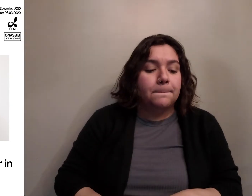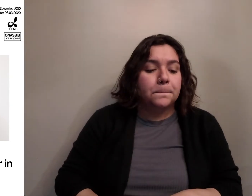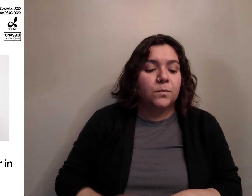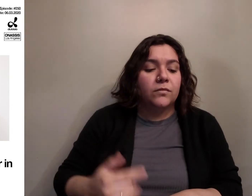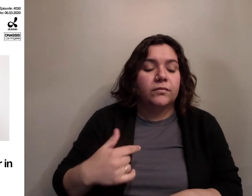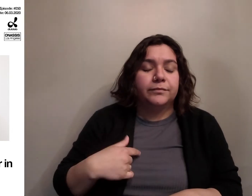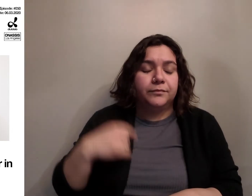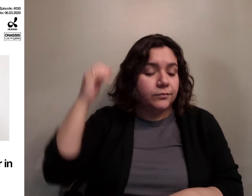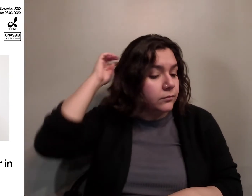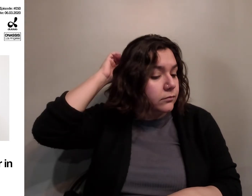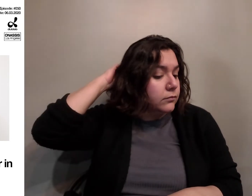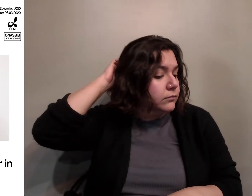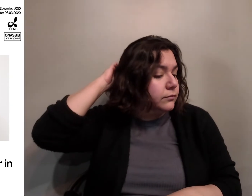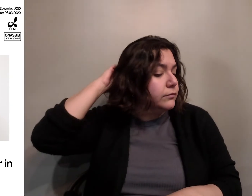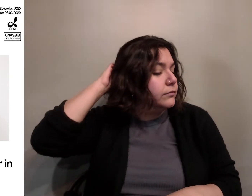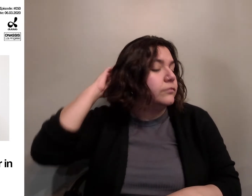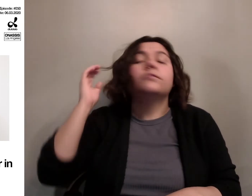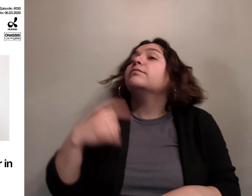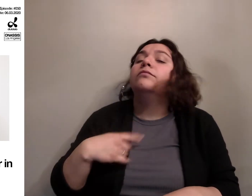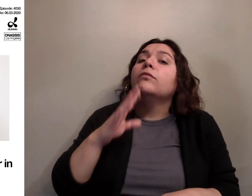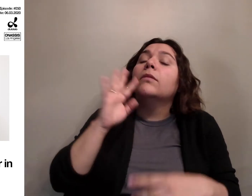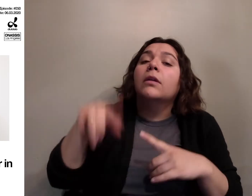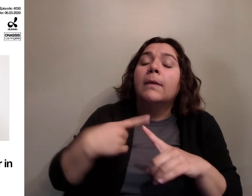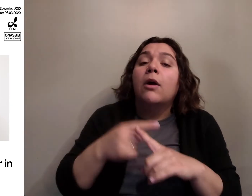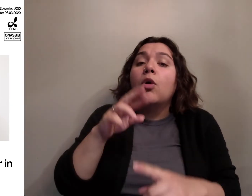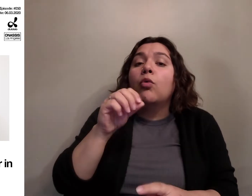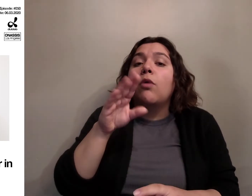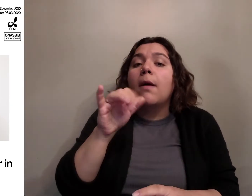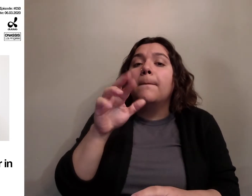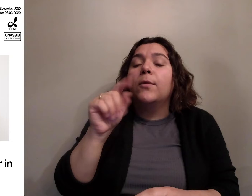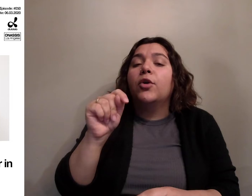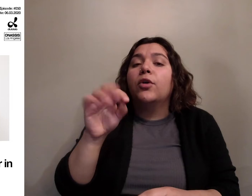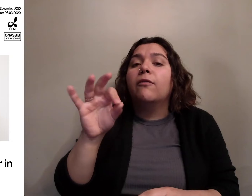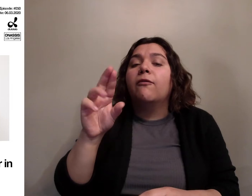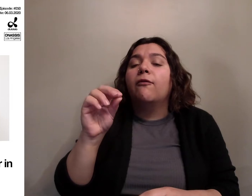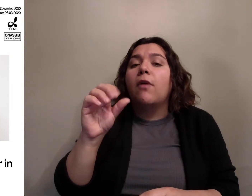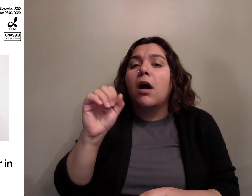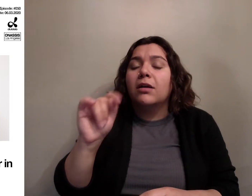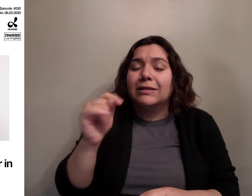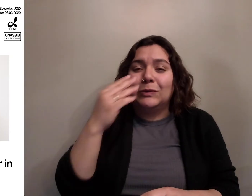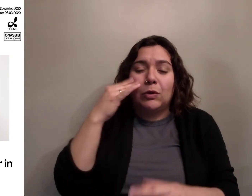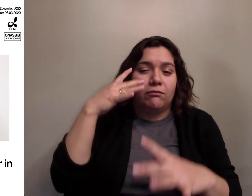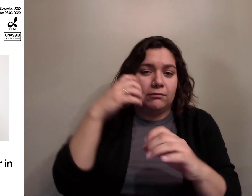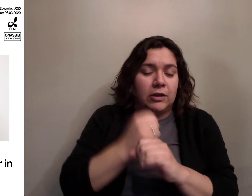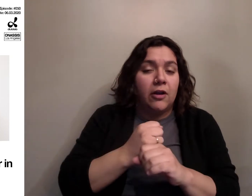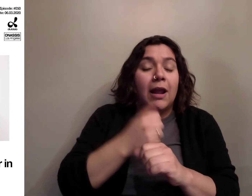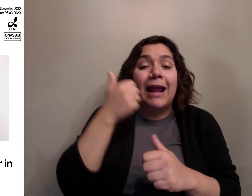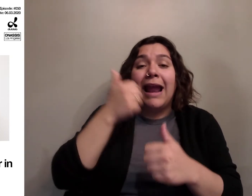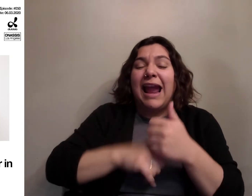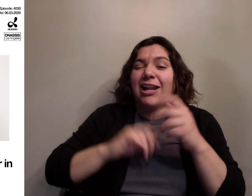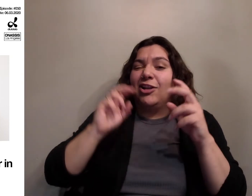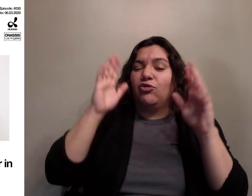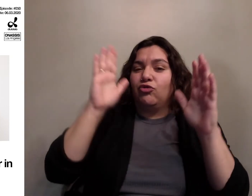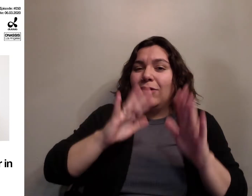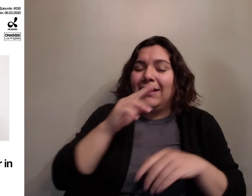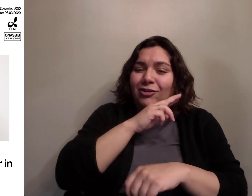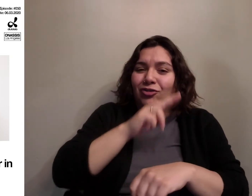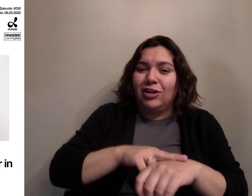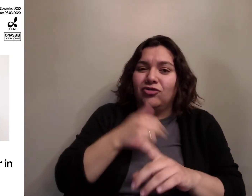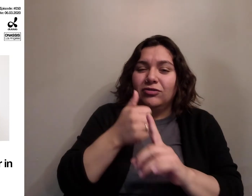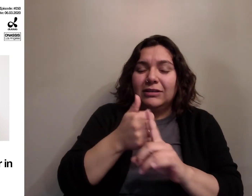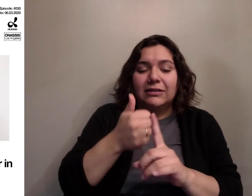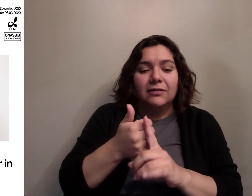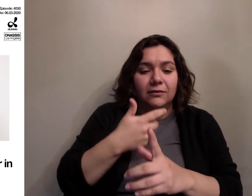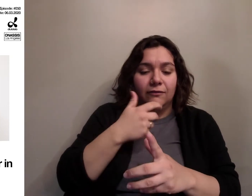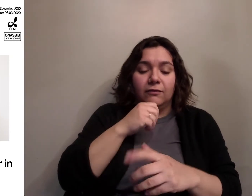moment, JFK was actually reciting a speech in response to Robert Frost and saying that, paraphrasing,